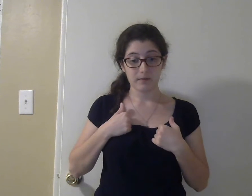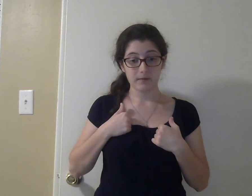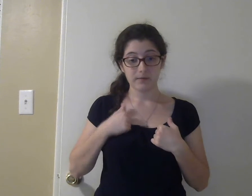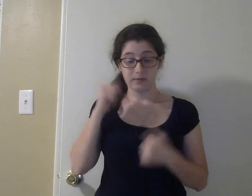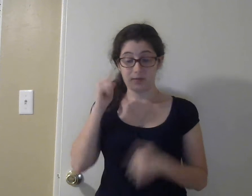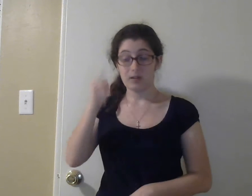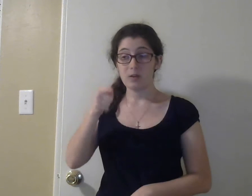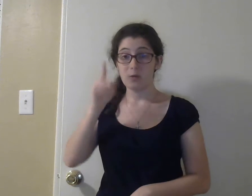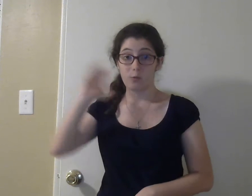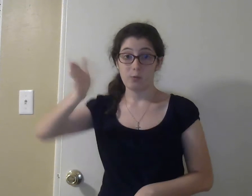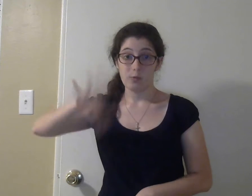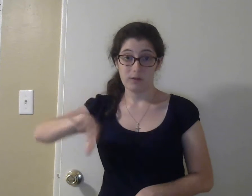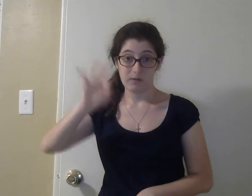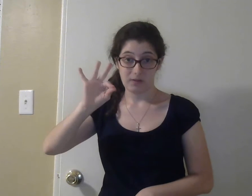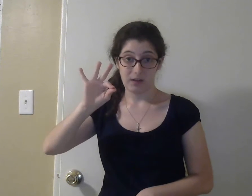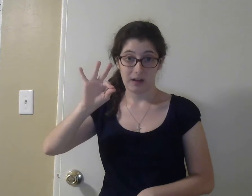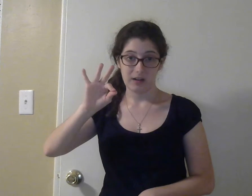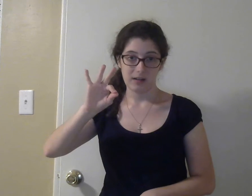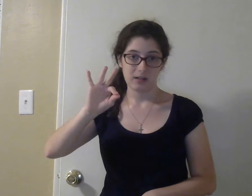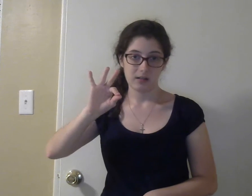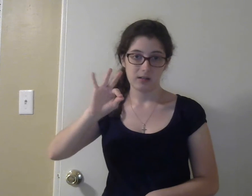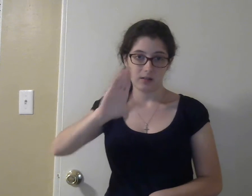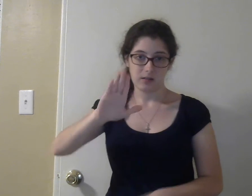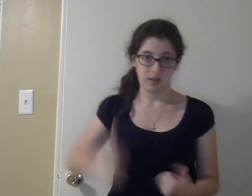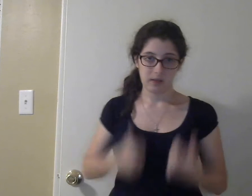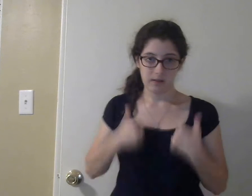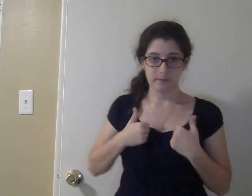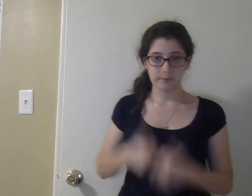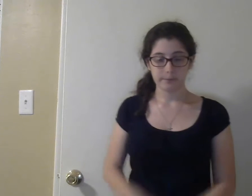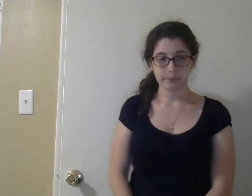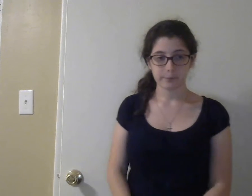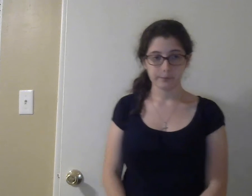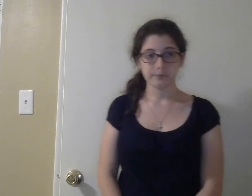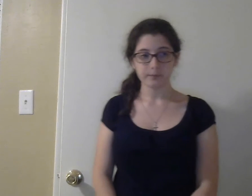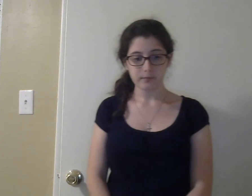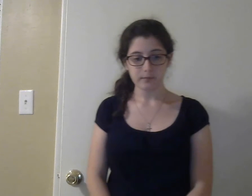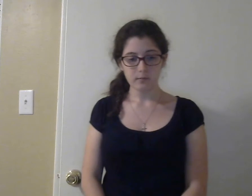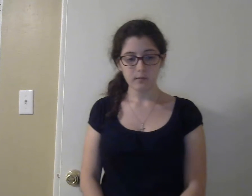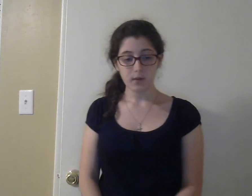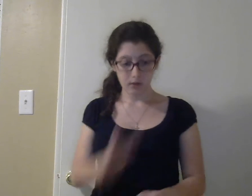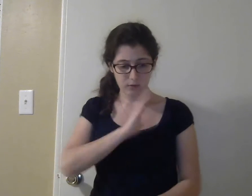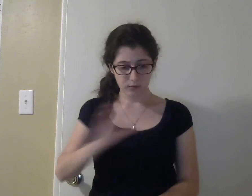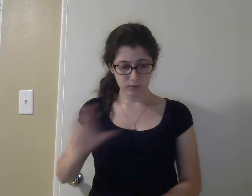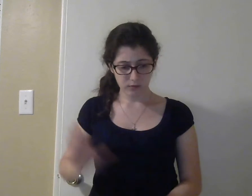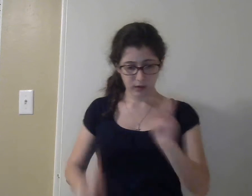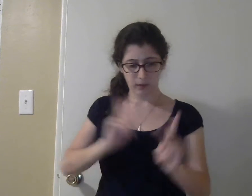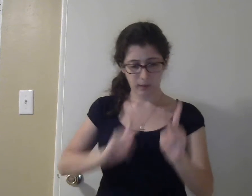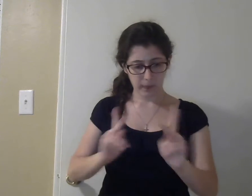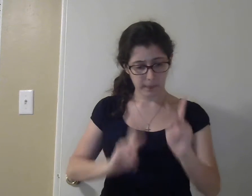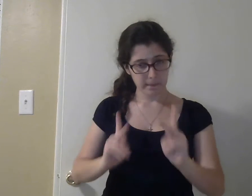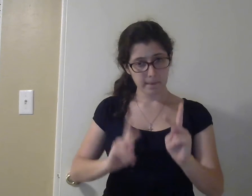Jesus. So the Christian, he says, loves me, loves Christ so much that denying